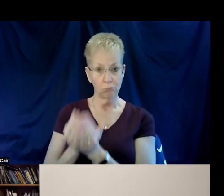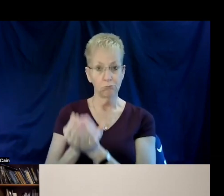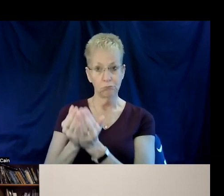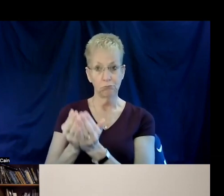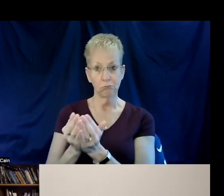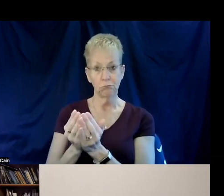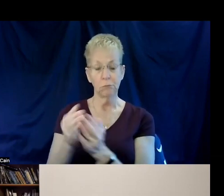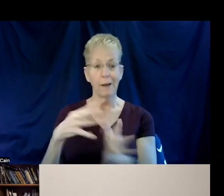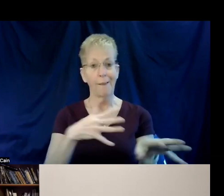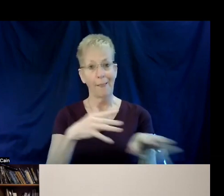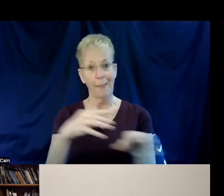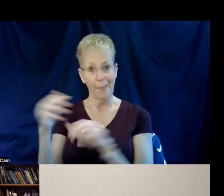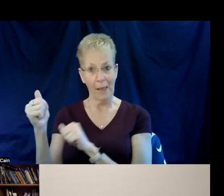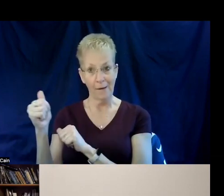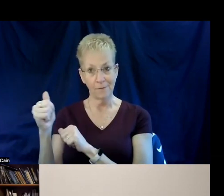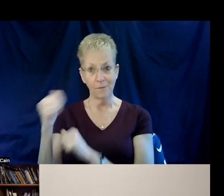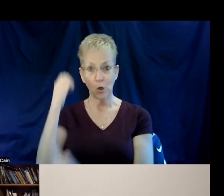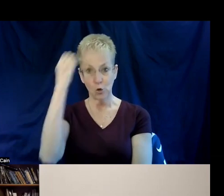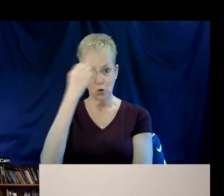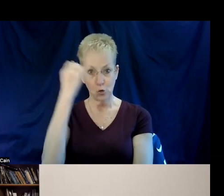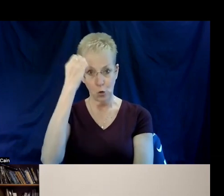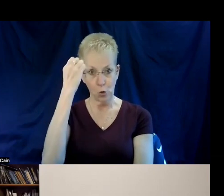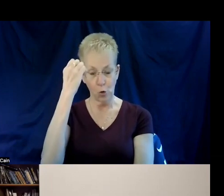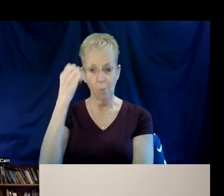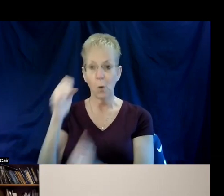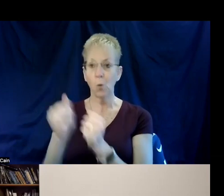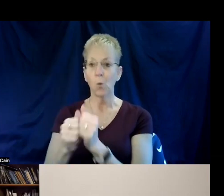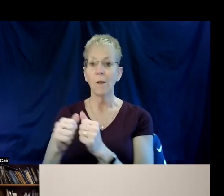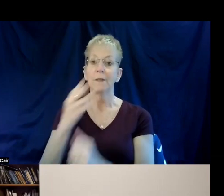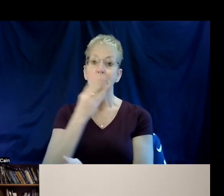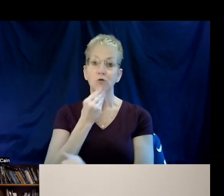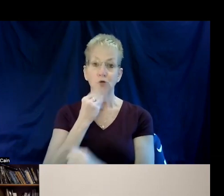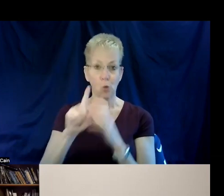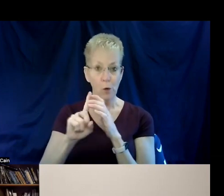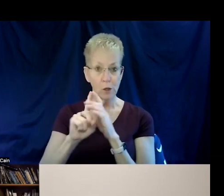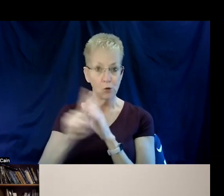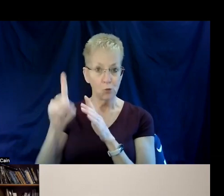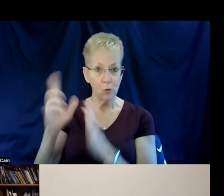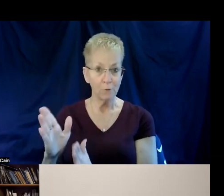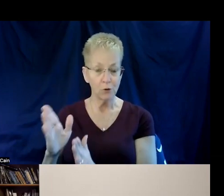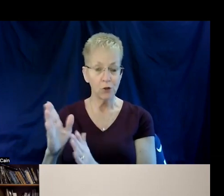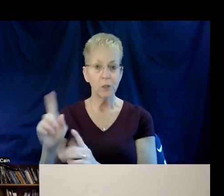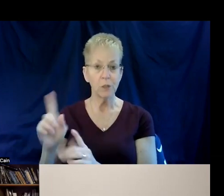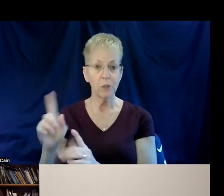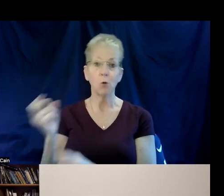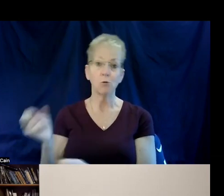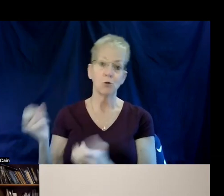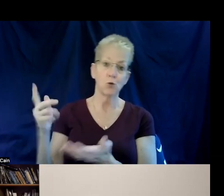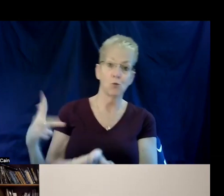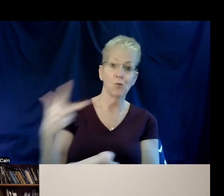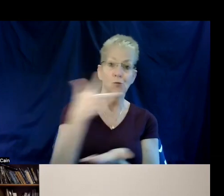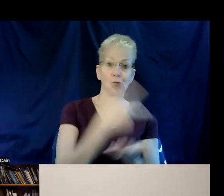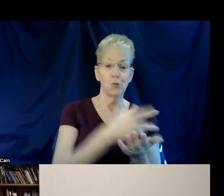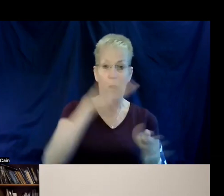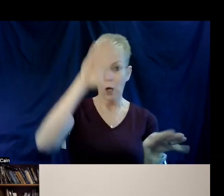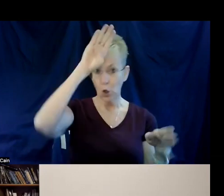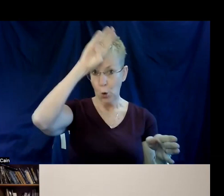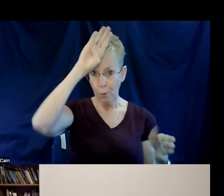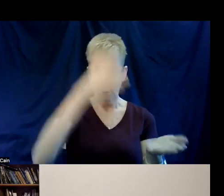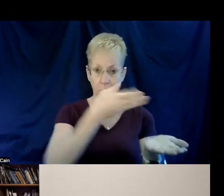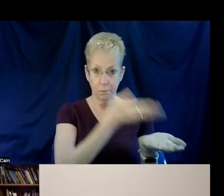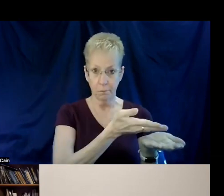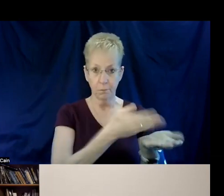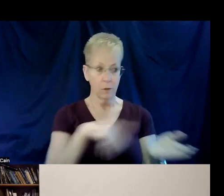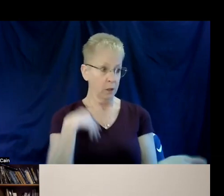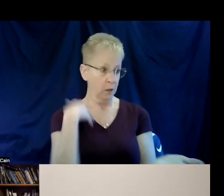left Europe filled with Jewish refugees, and they were supposed to land in Cuba. When they got